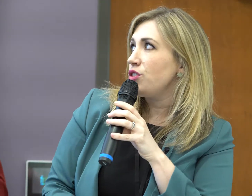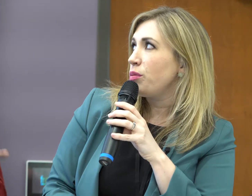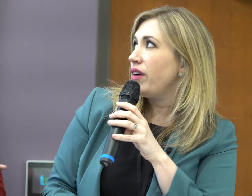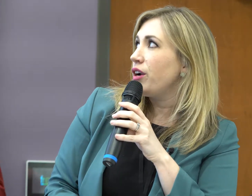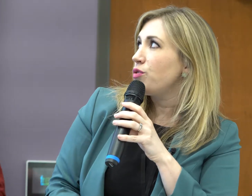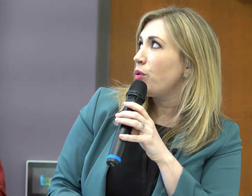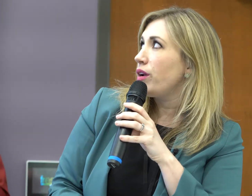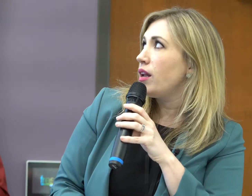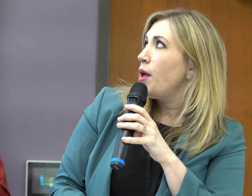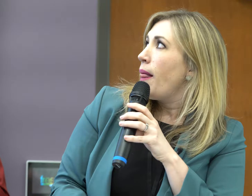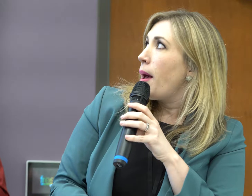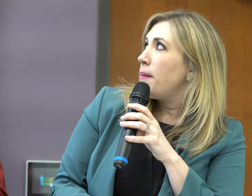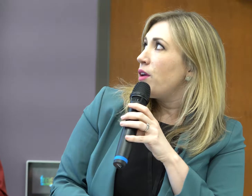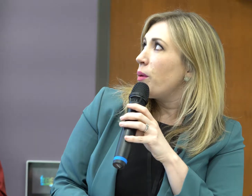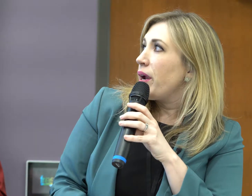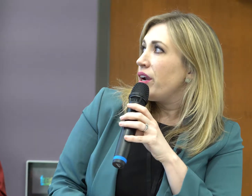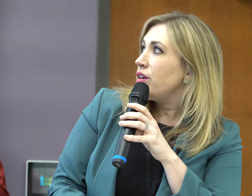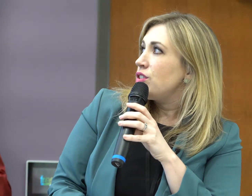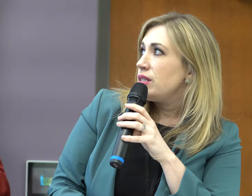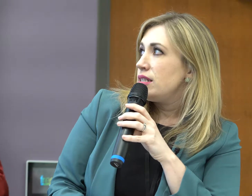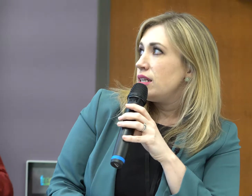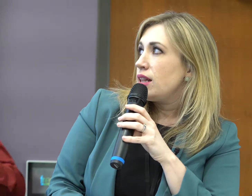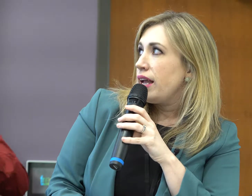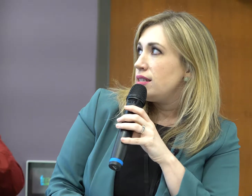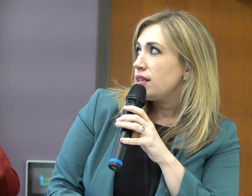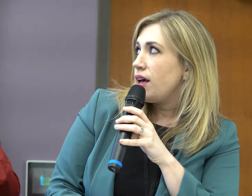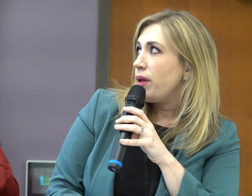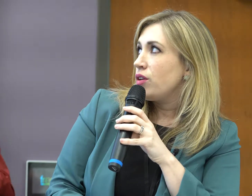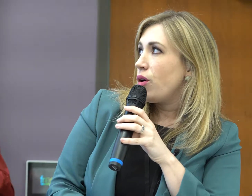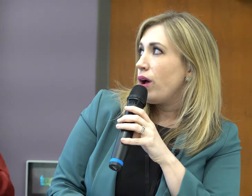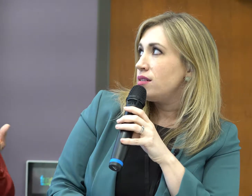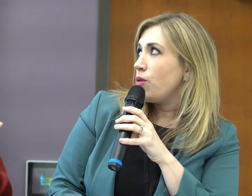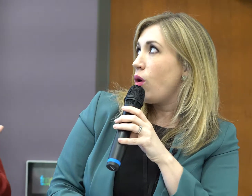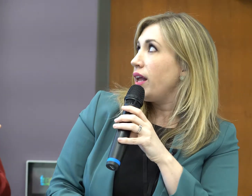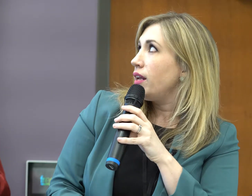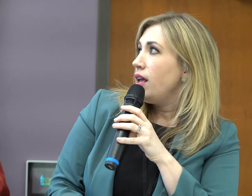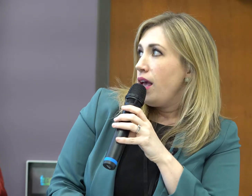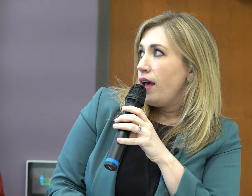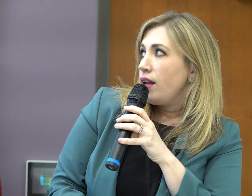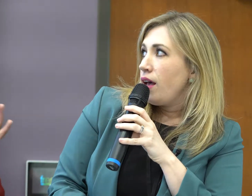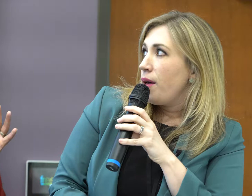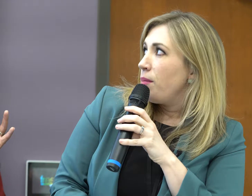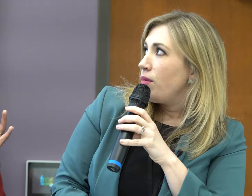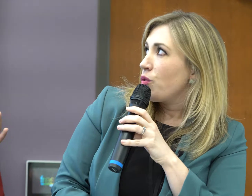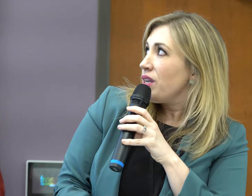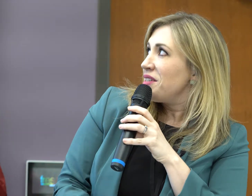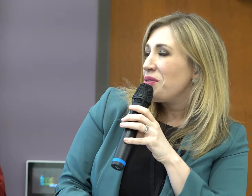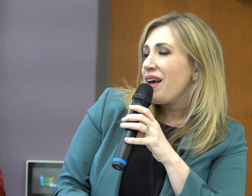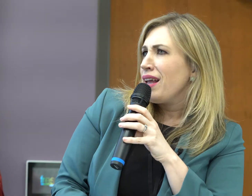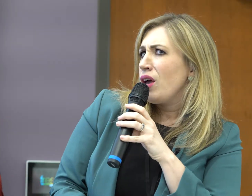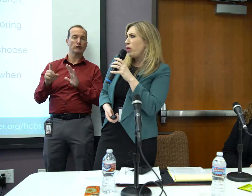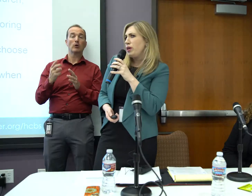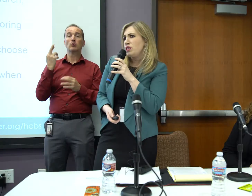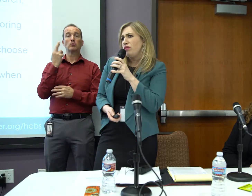67% of residential providers reported that there were barriers to assisting clients to come and go as they wanted. And the